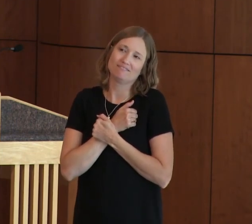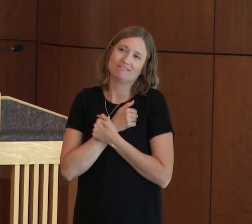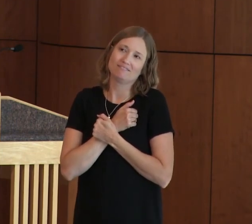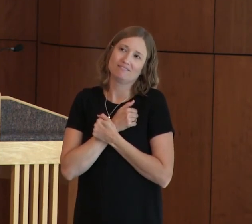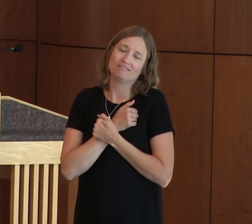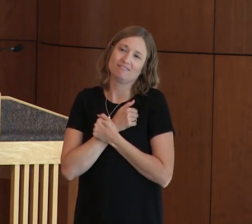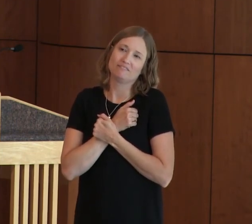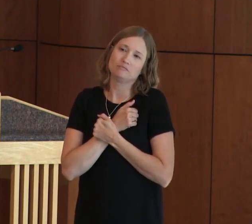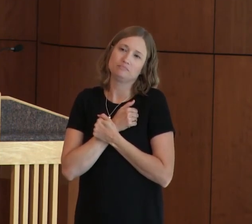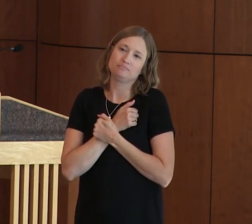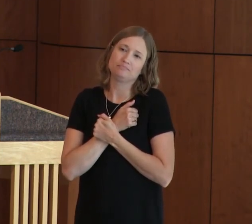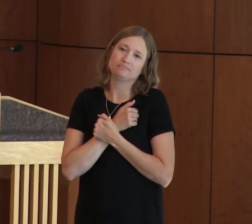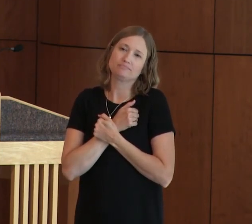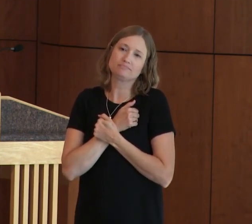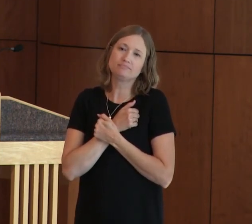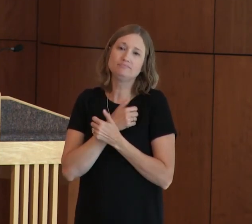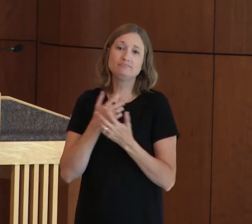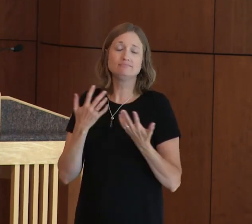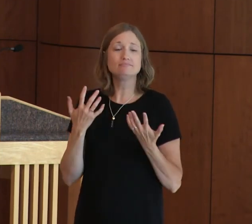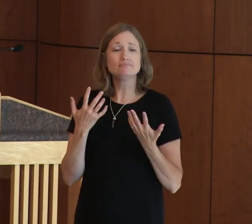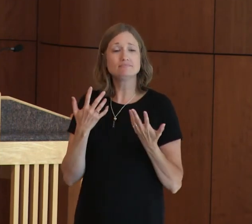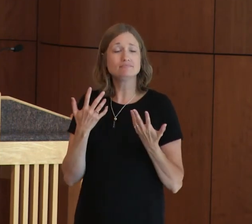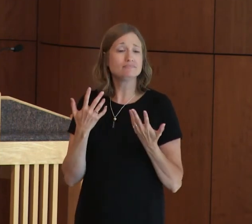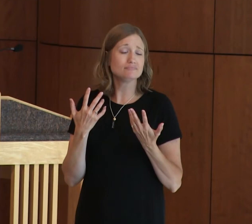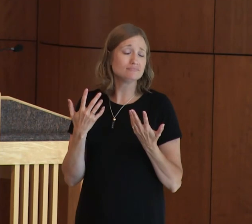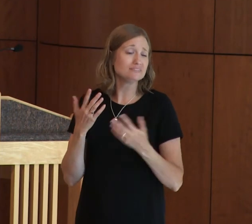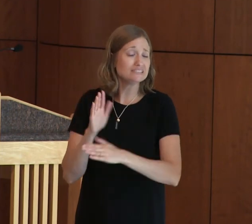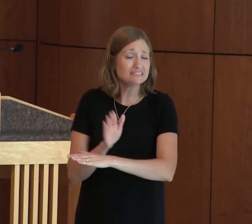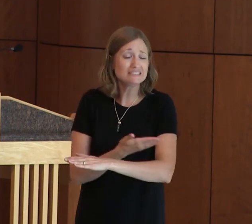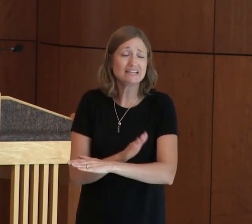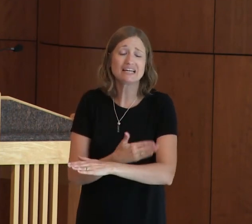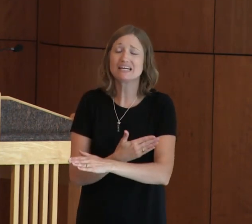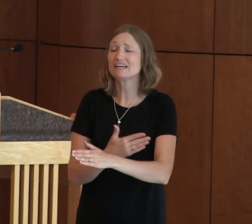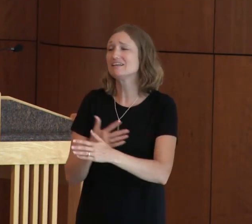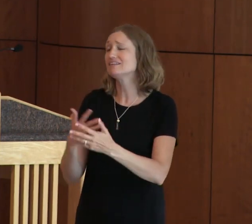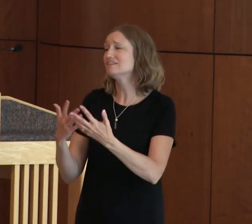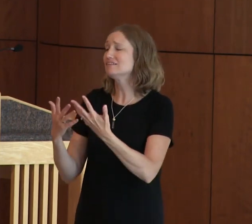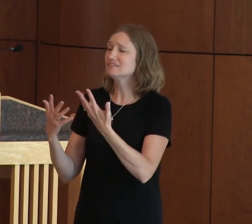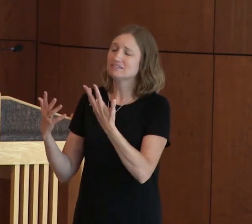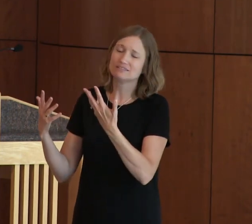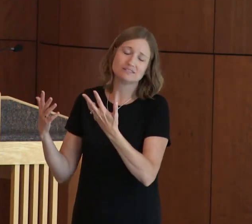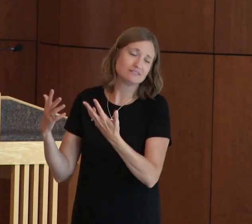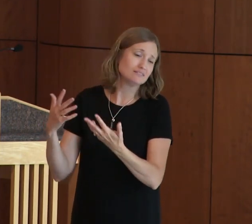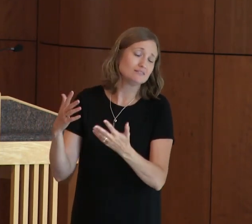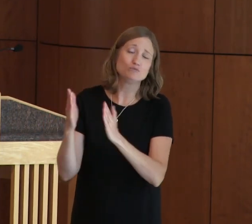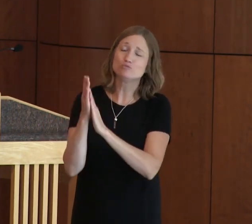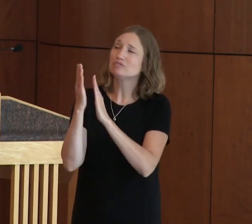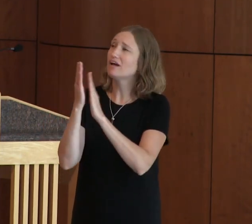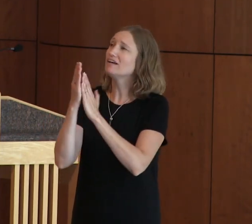This is what is truly worth singing and sharing and lifting up our praise, our